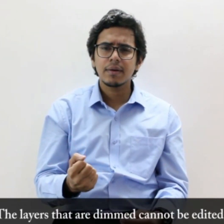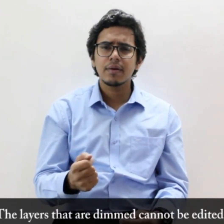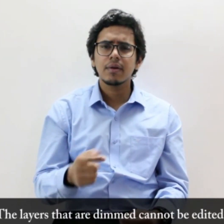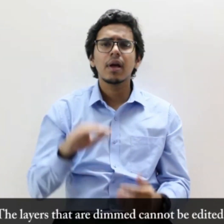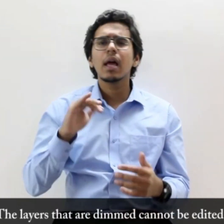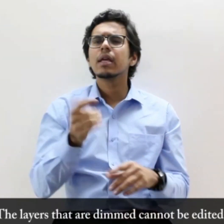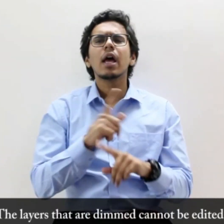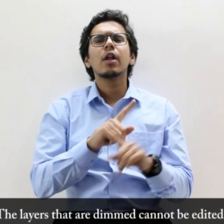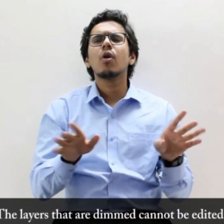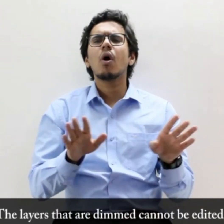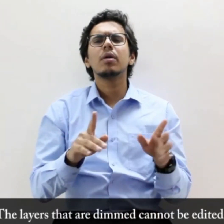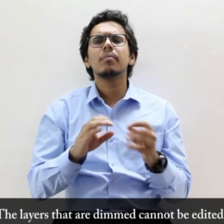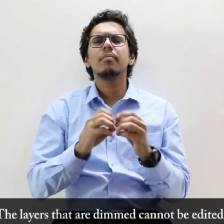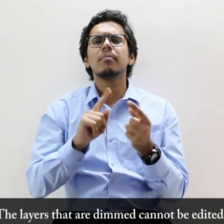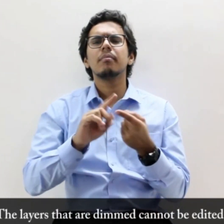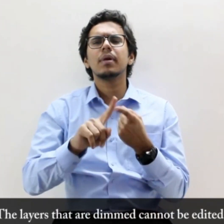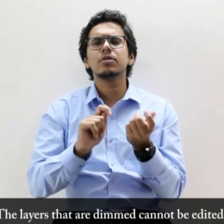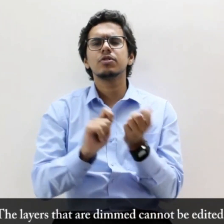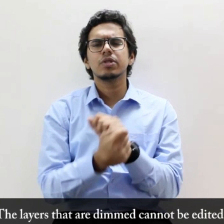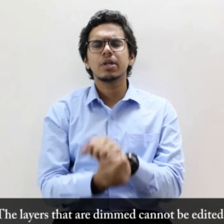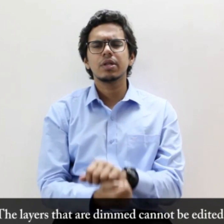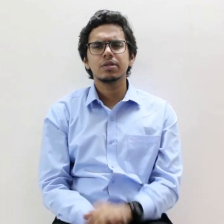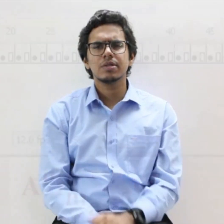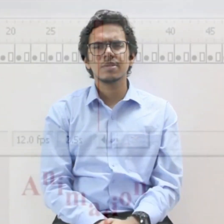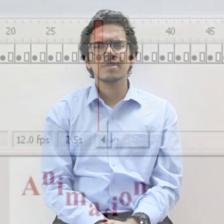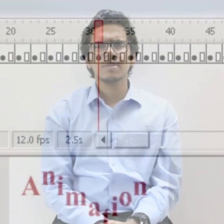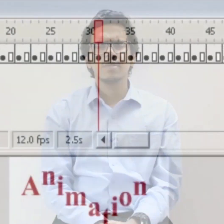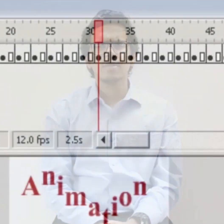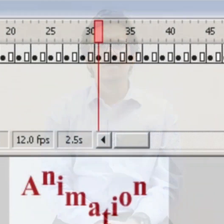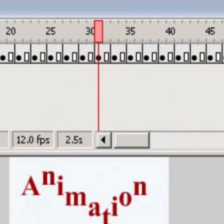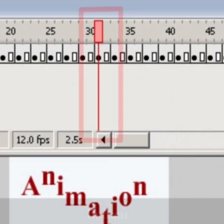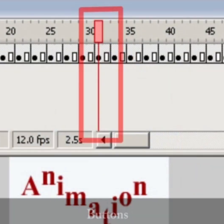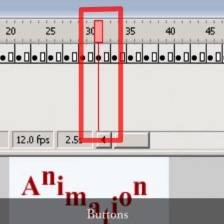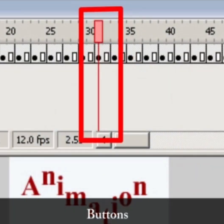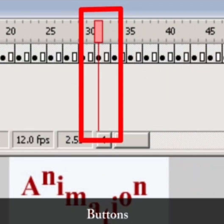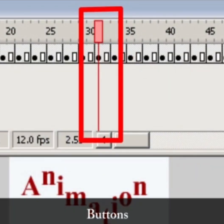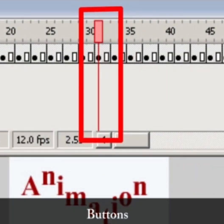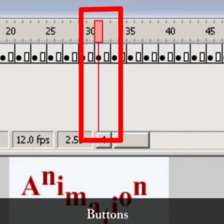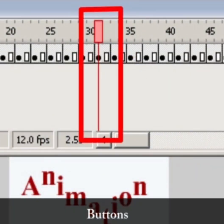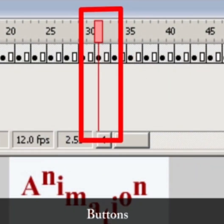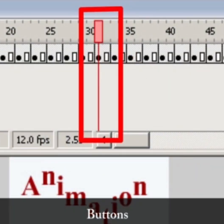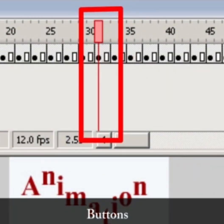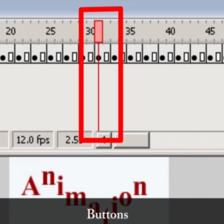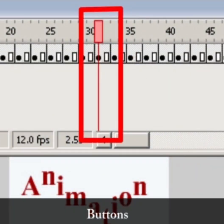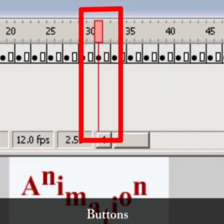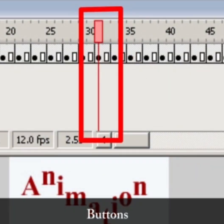The layers that are dimmed cannot be edited. Buttons.